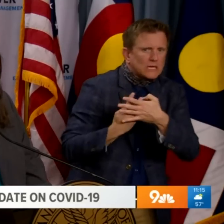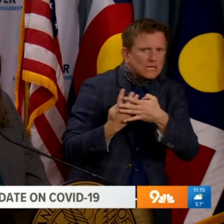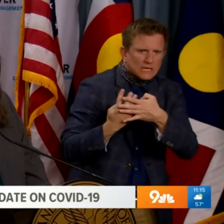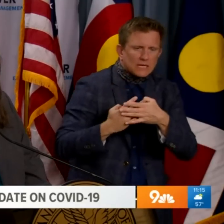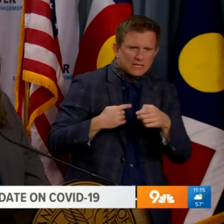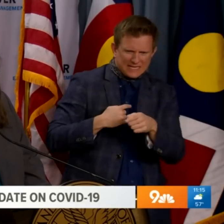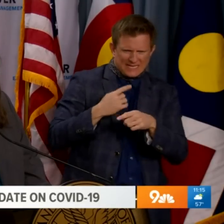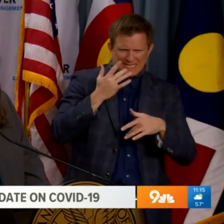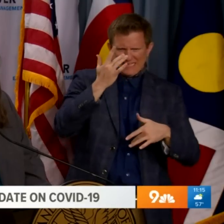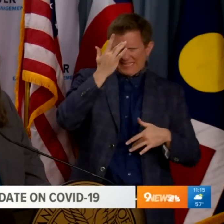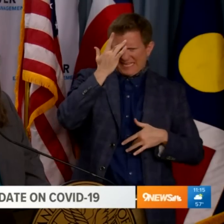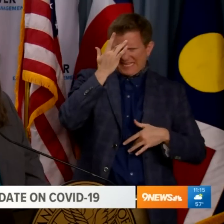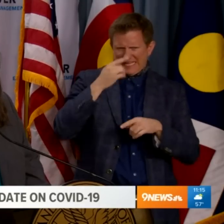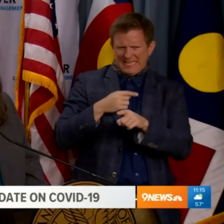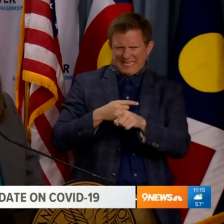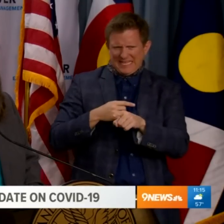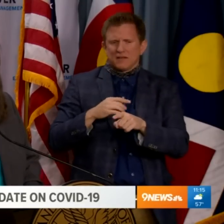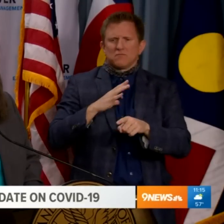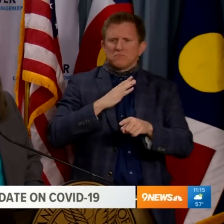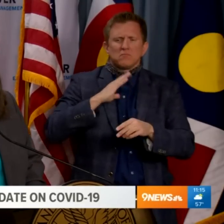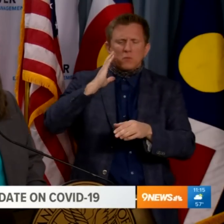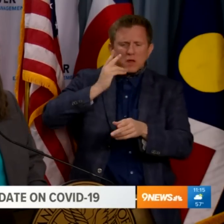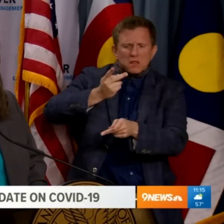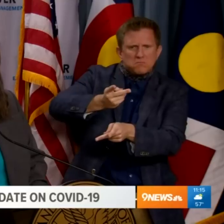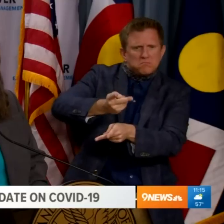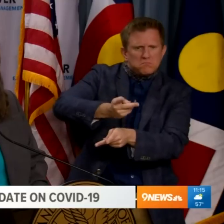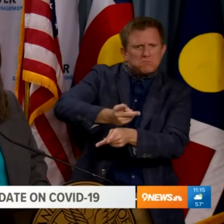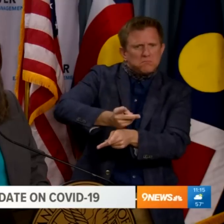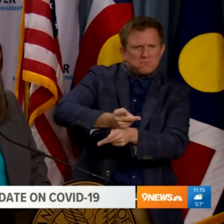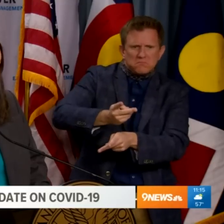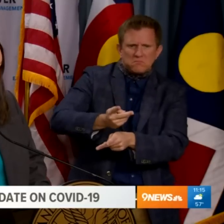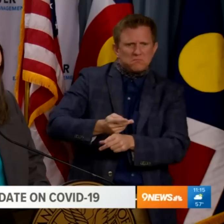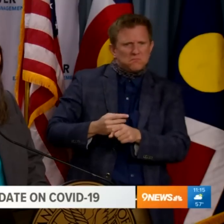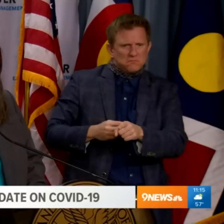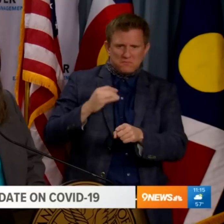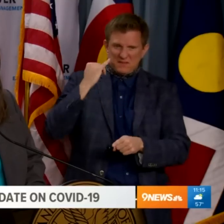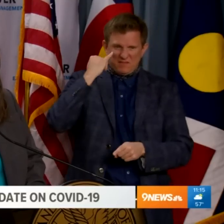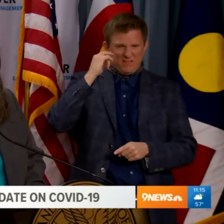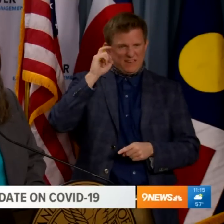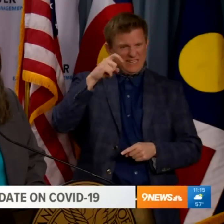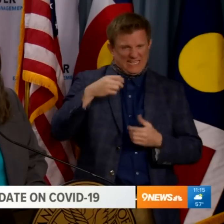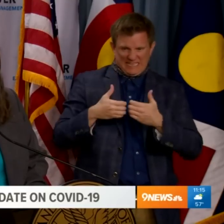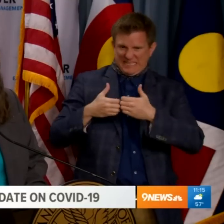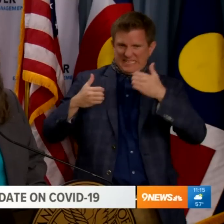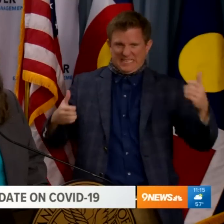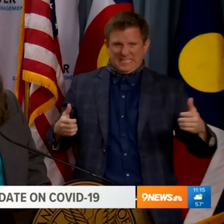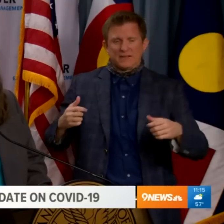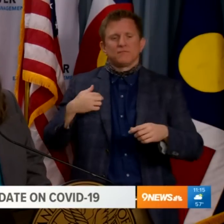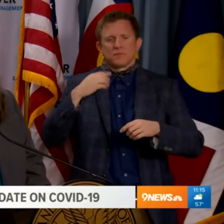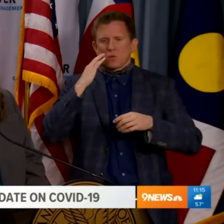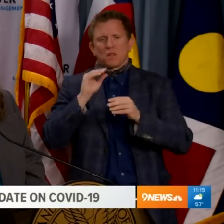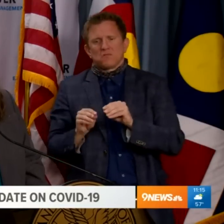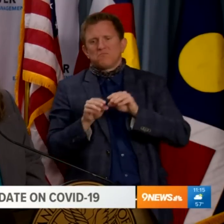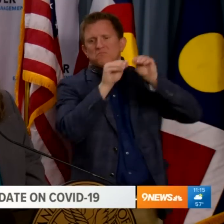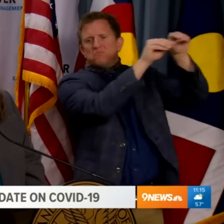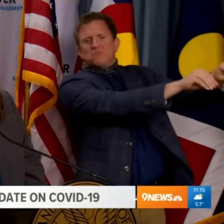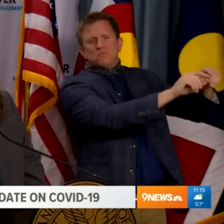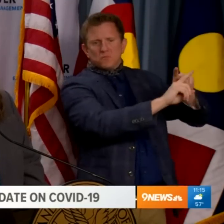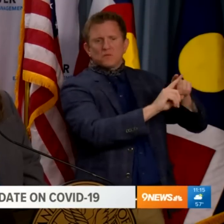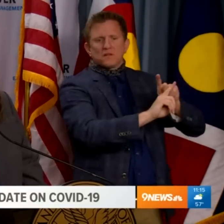relax. The guests will also receive greater access to medical care. All the women will be screened at entry for symptoms by staff from the